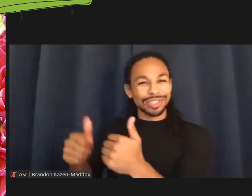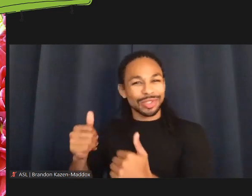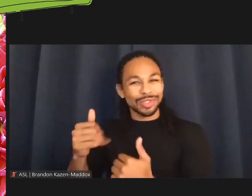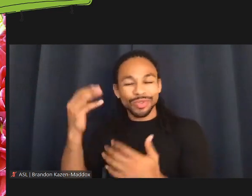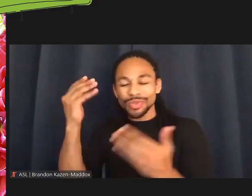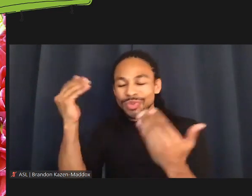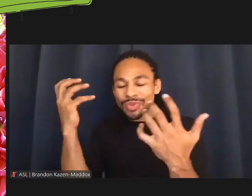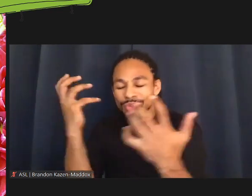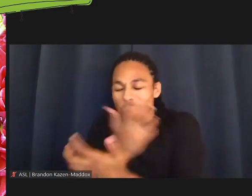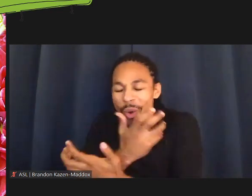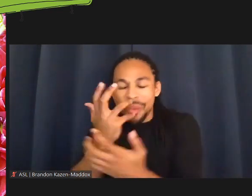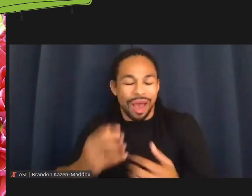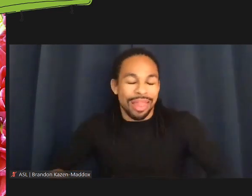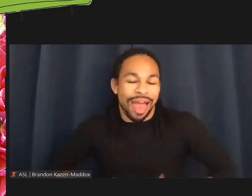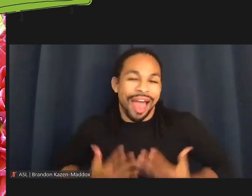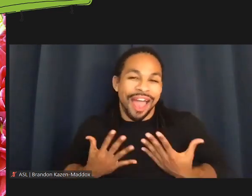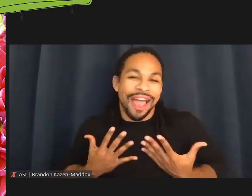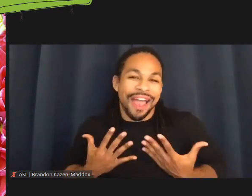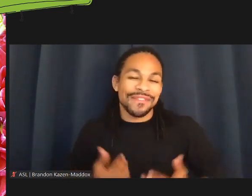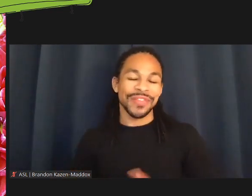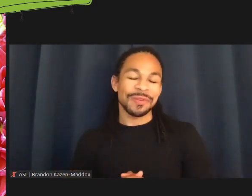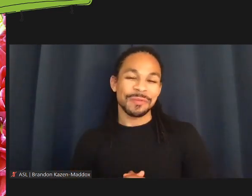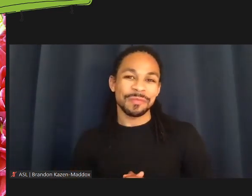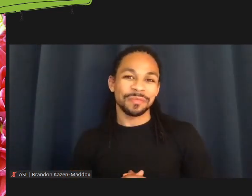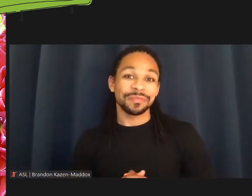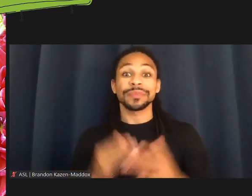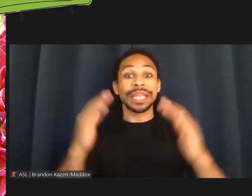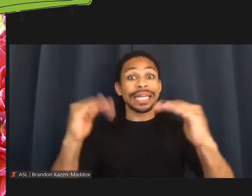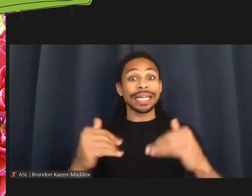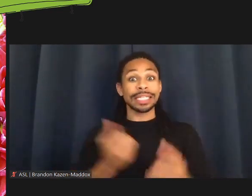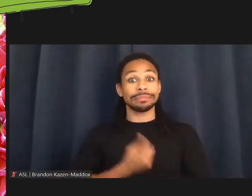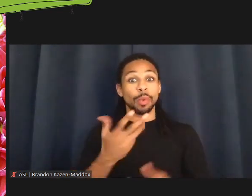The next poem is Gone From You.